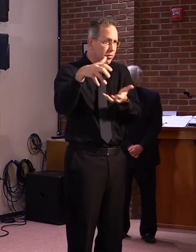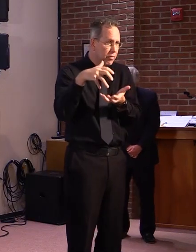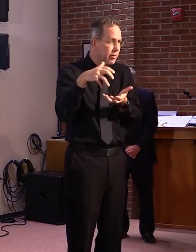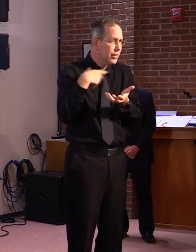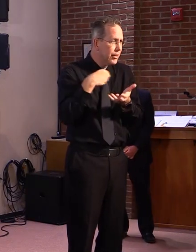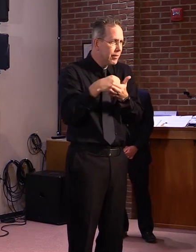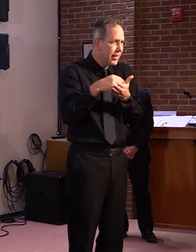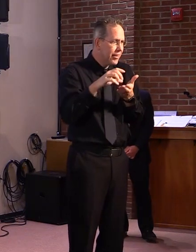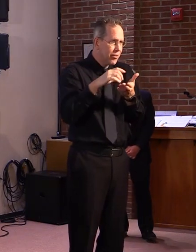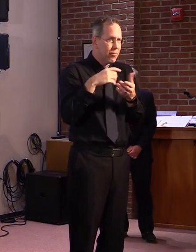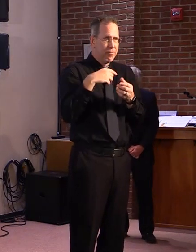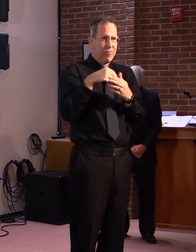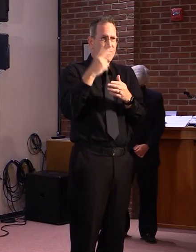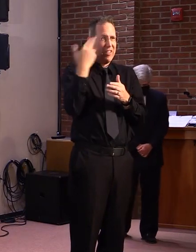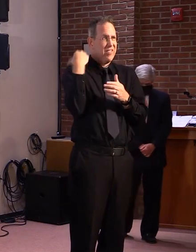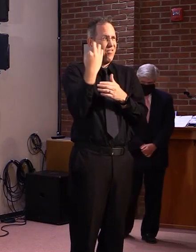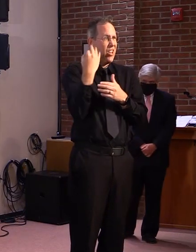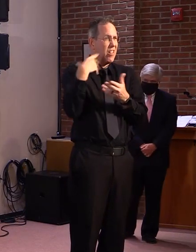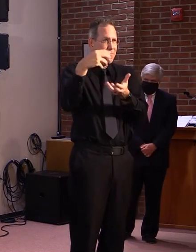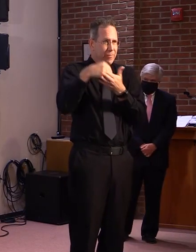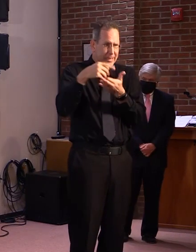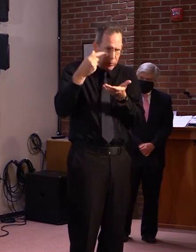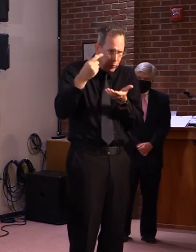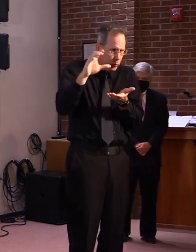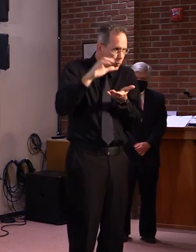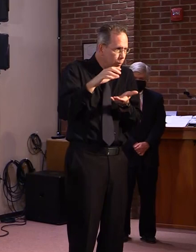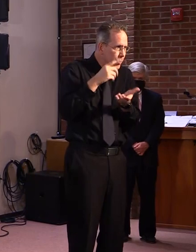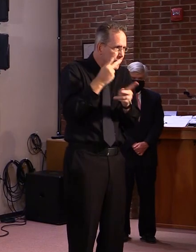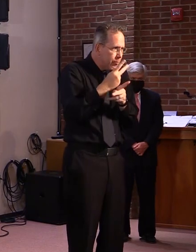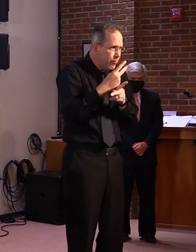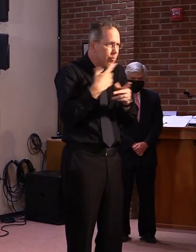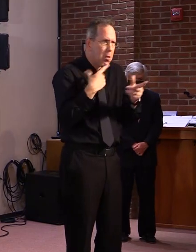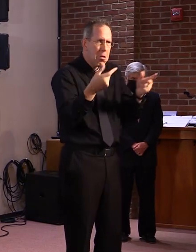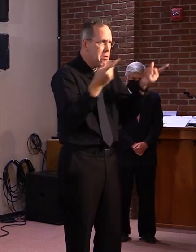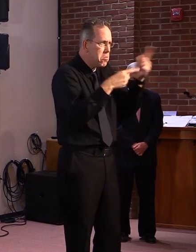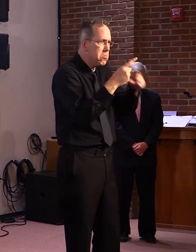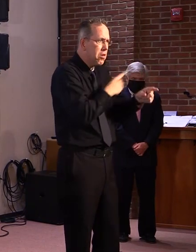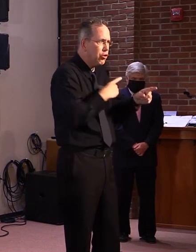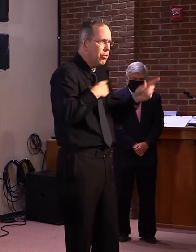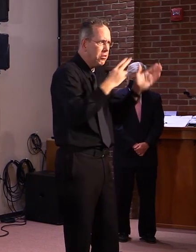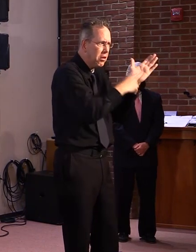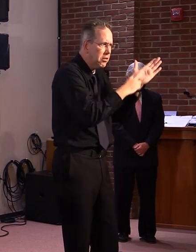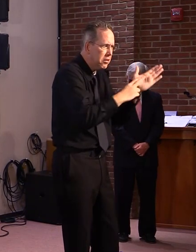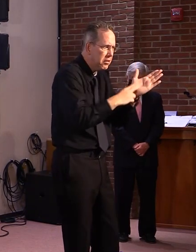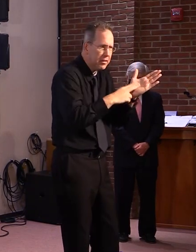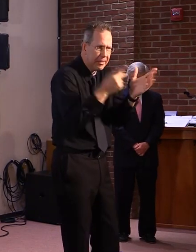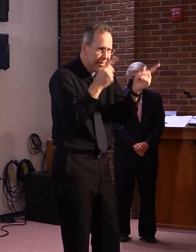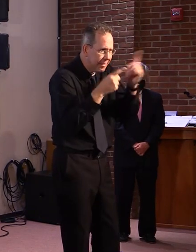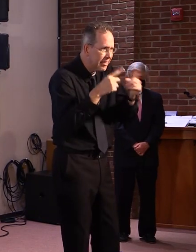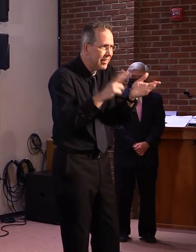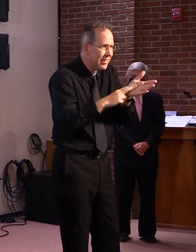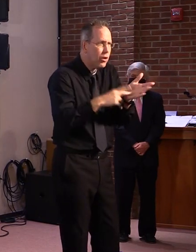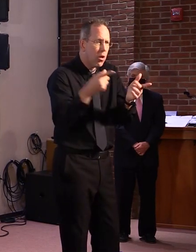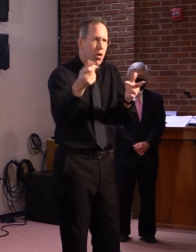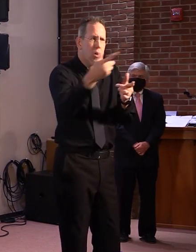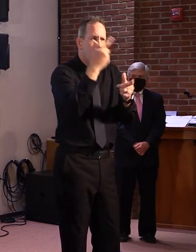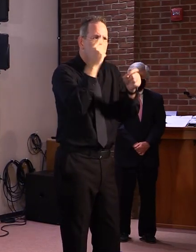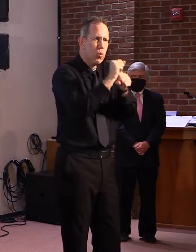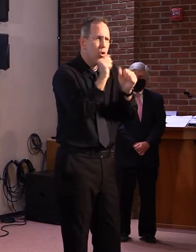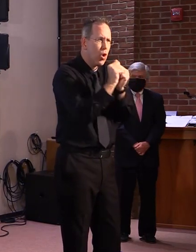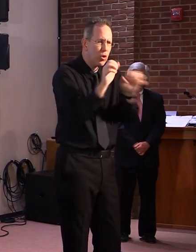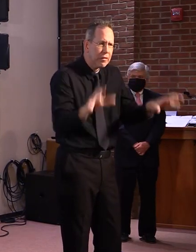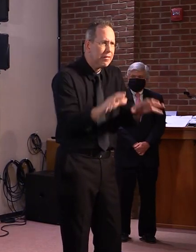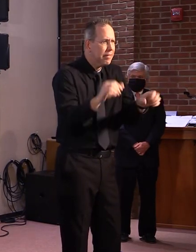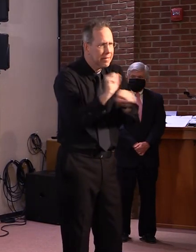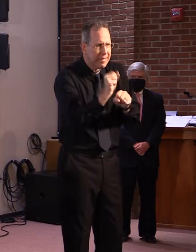I've signed most of them today, and we have a couple more coming, I believe. So, you know, they're trying to finish up their work.